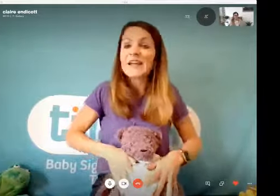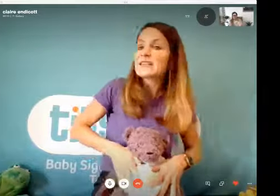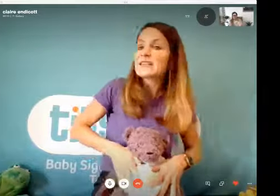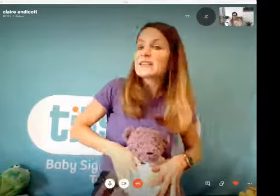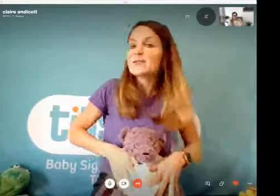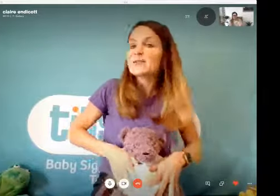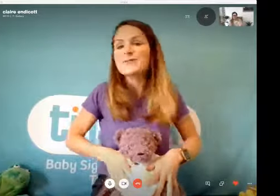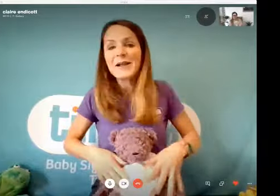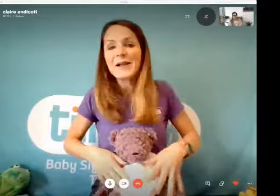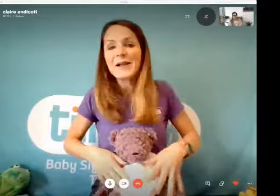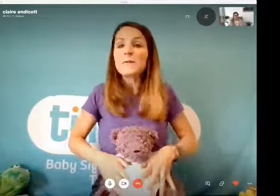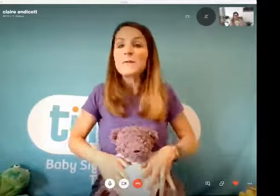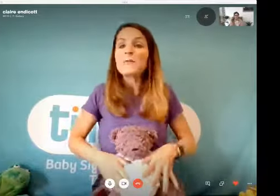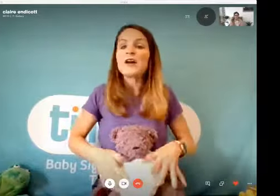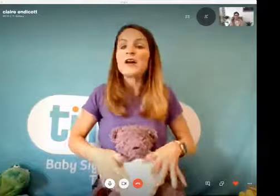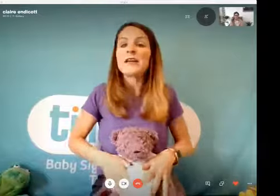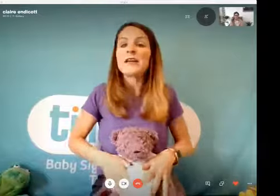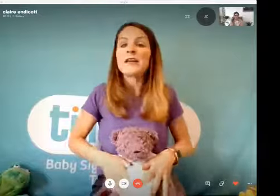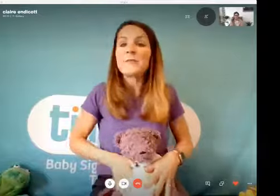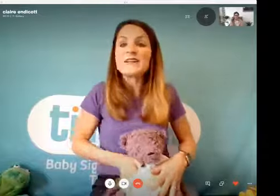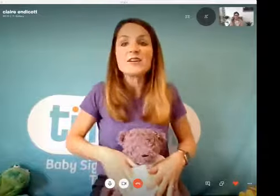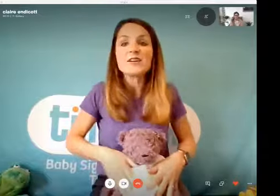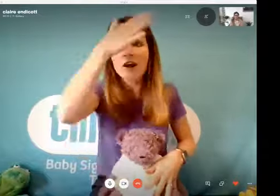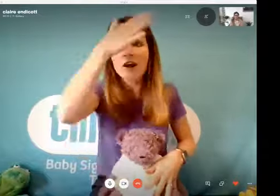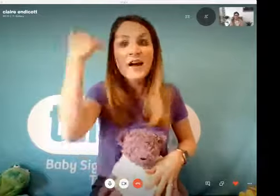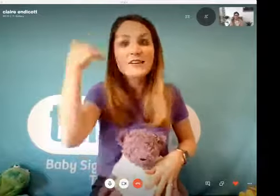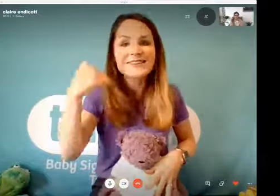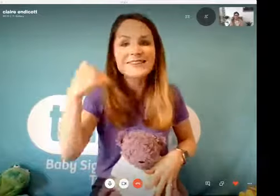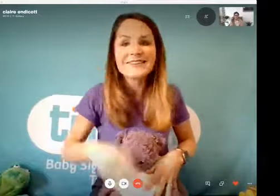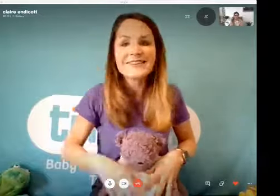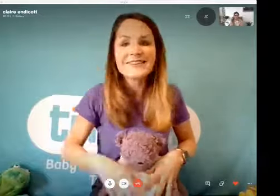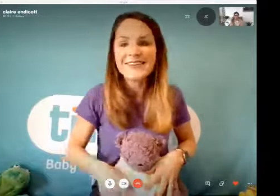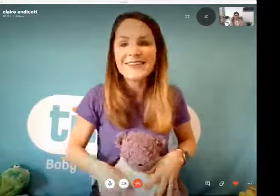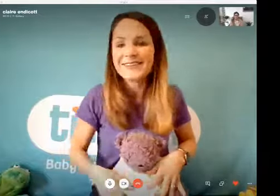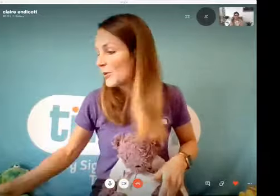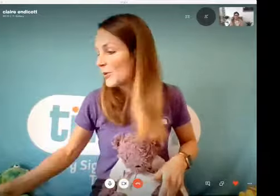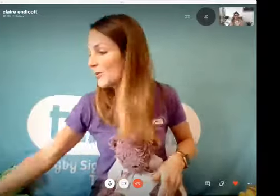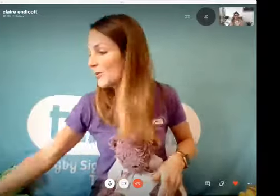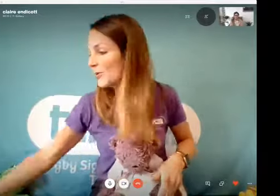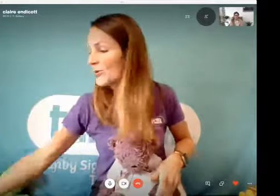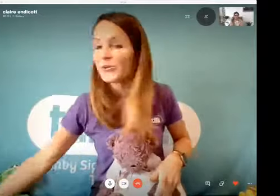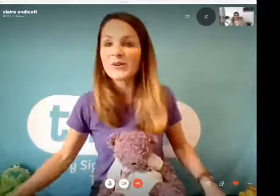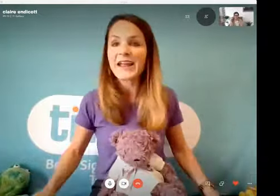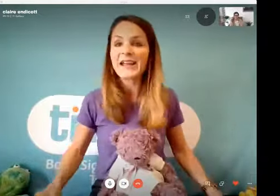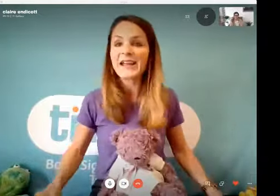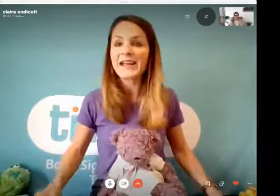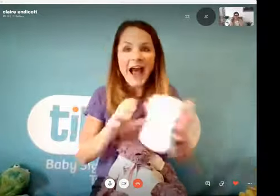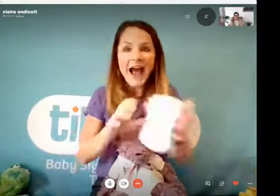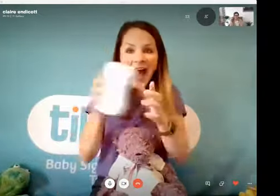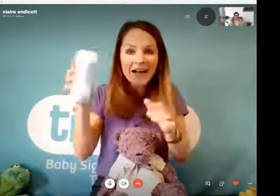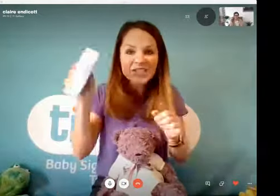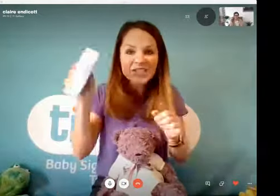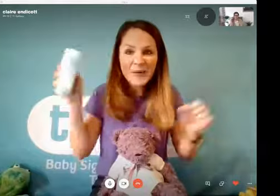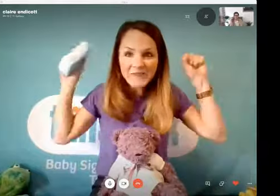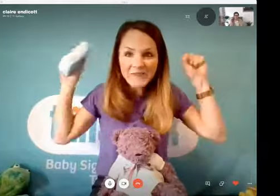the way we put on our nappies on a hot and sunny morning. Should we have a bath?